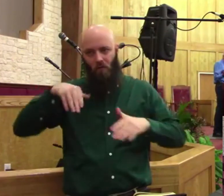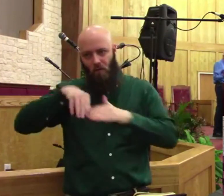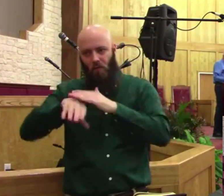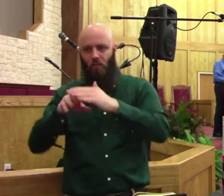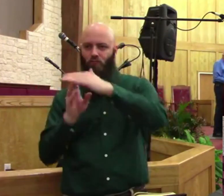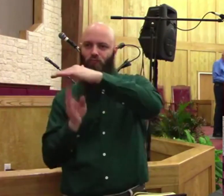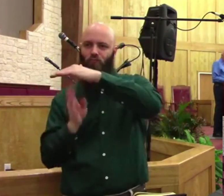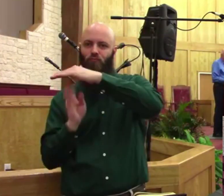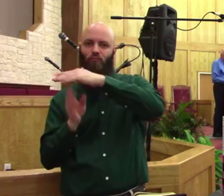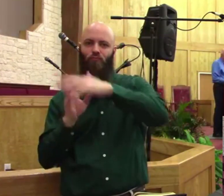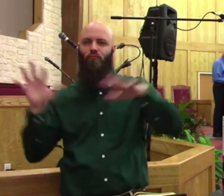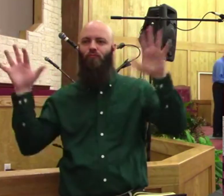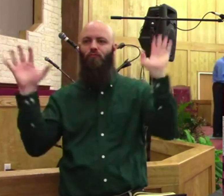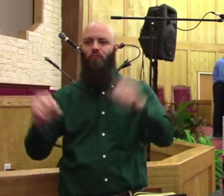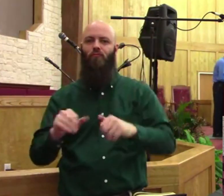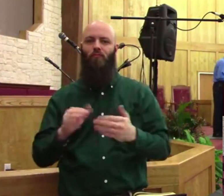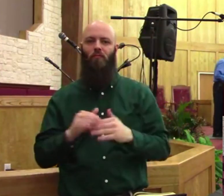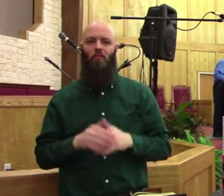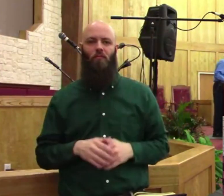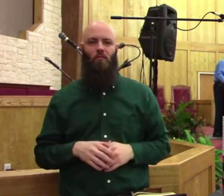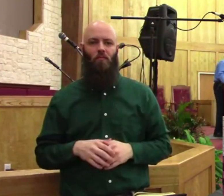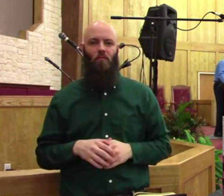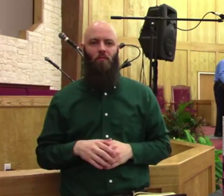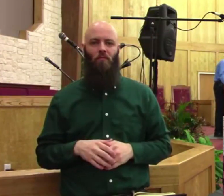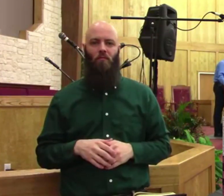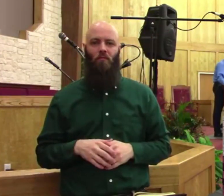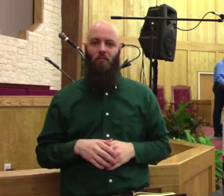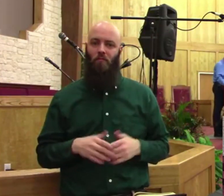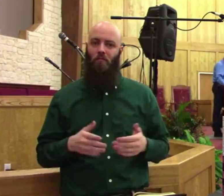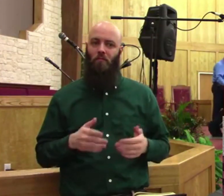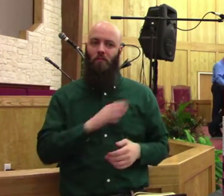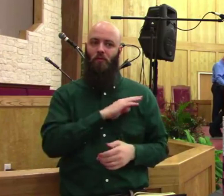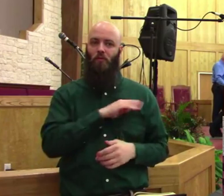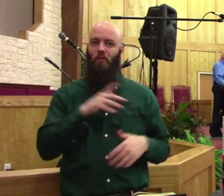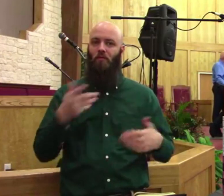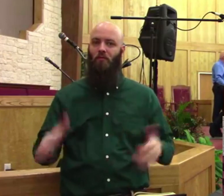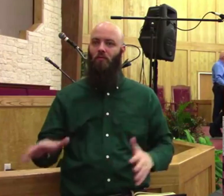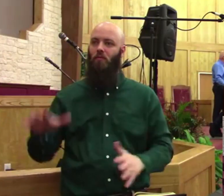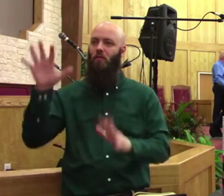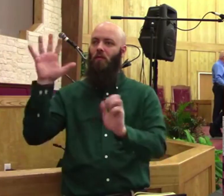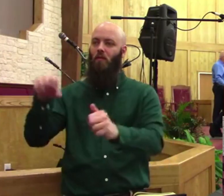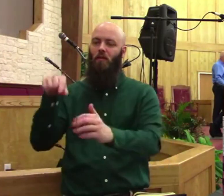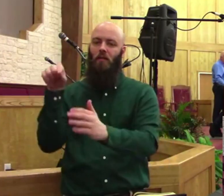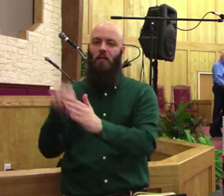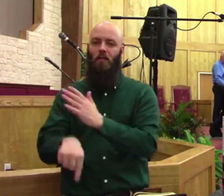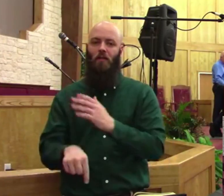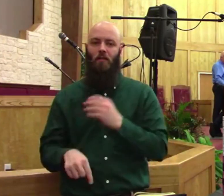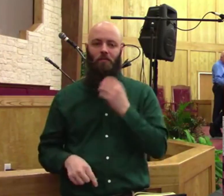that very night. Belshazzar's done in, and